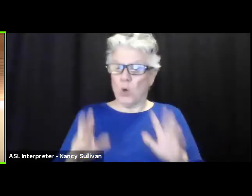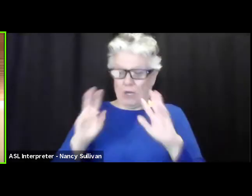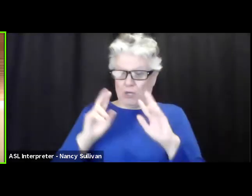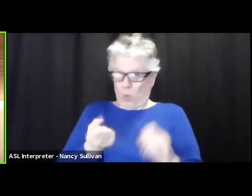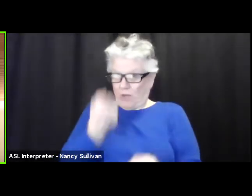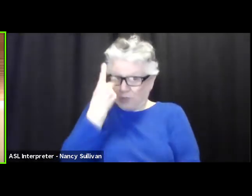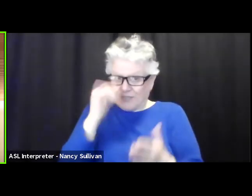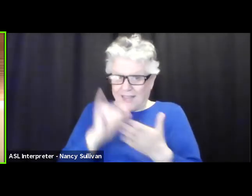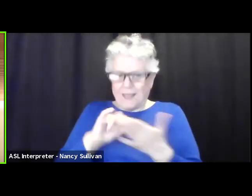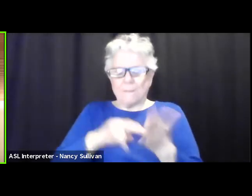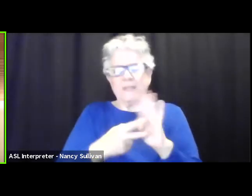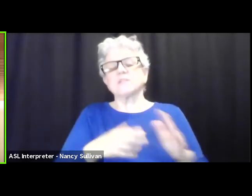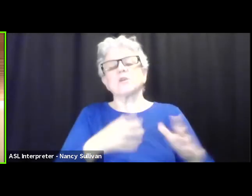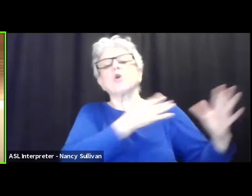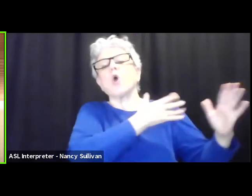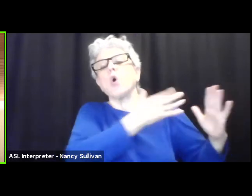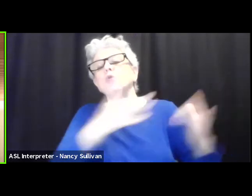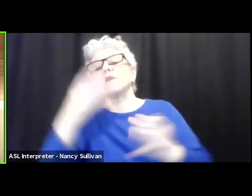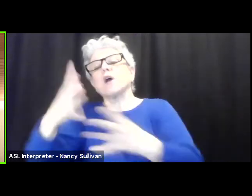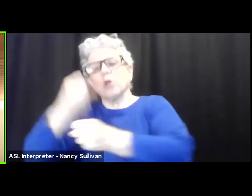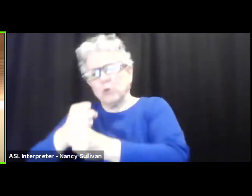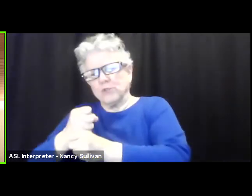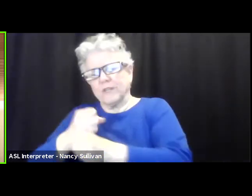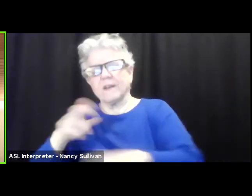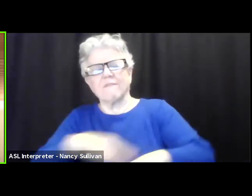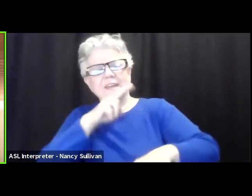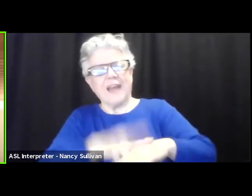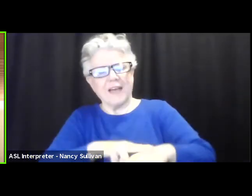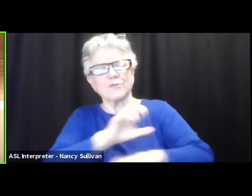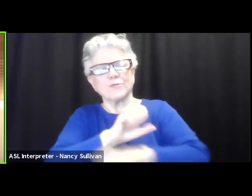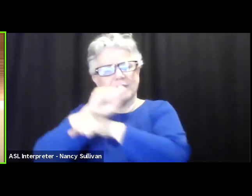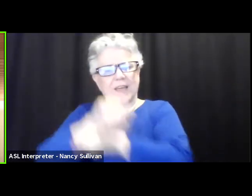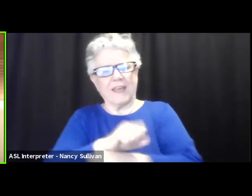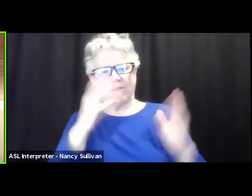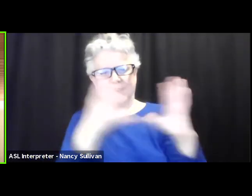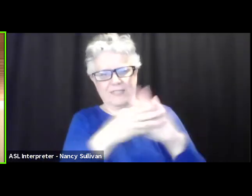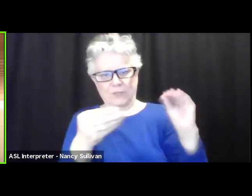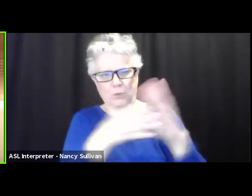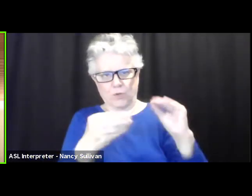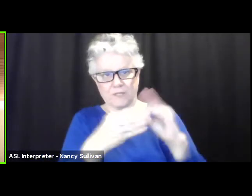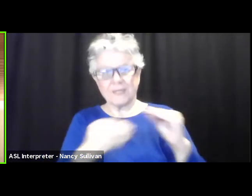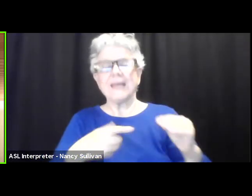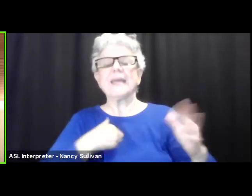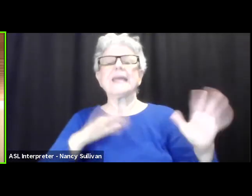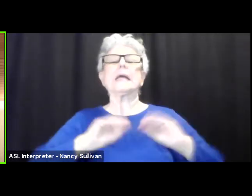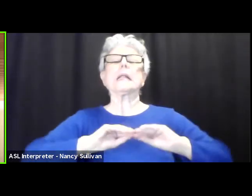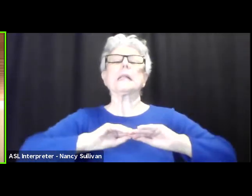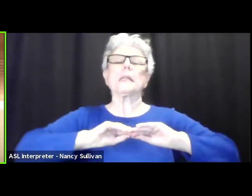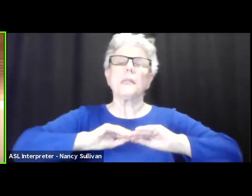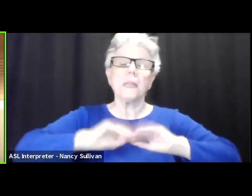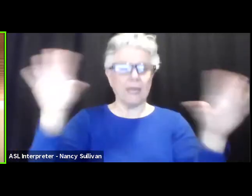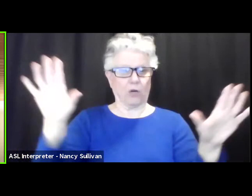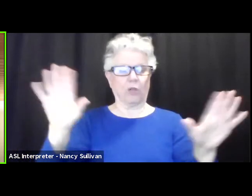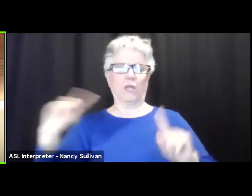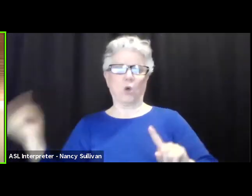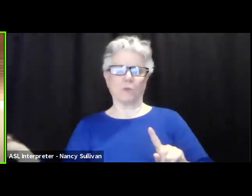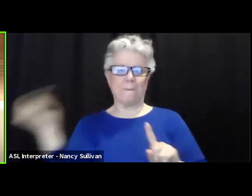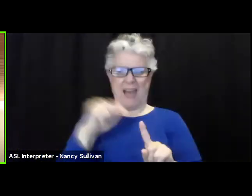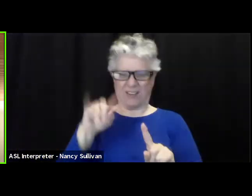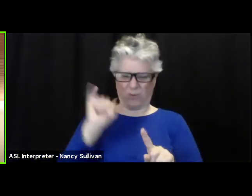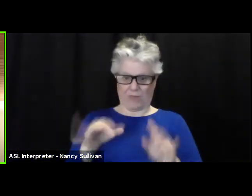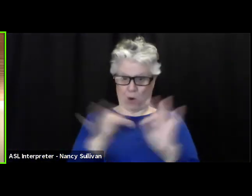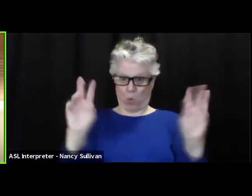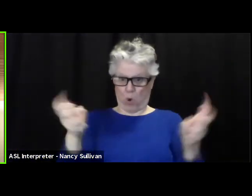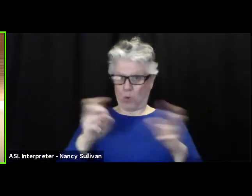do is read the conclusion of Aristotle's natural slave discourse, where he explicitly and unambiguously returns to that exact